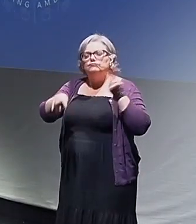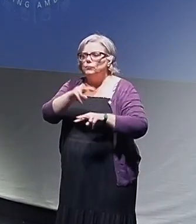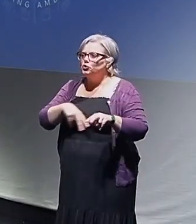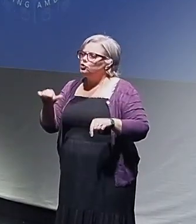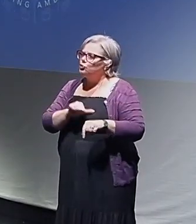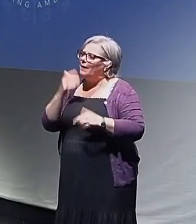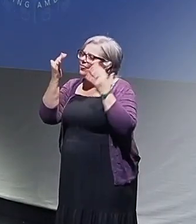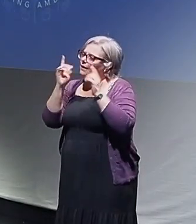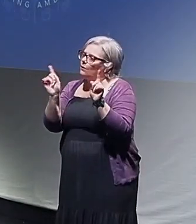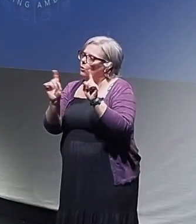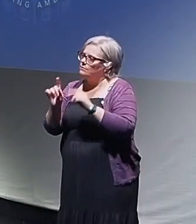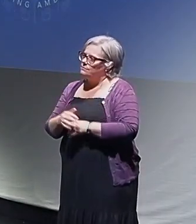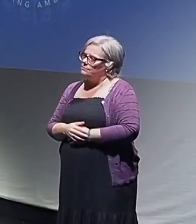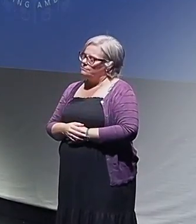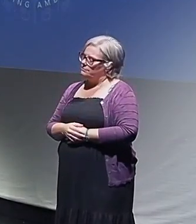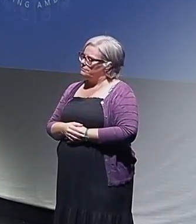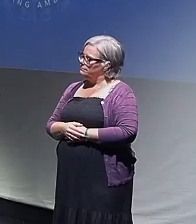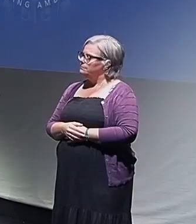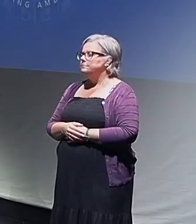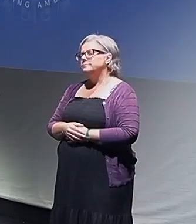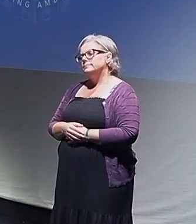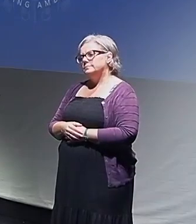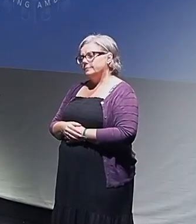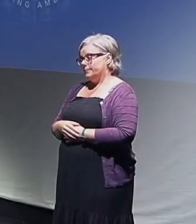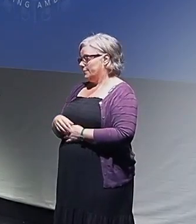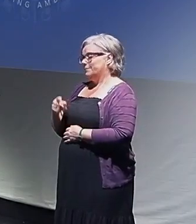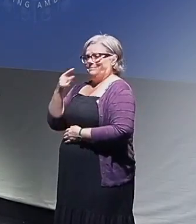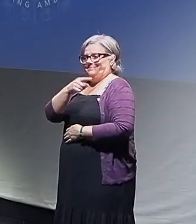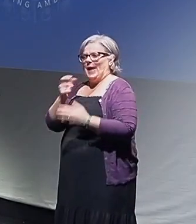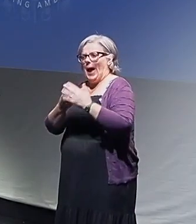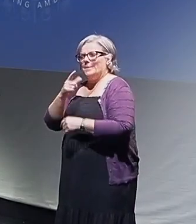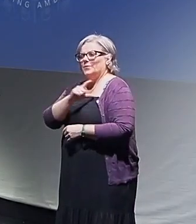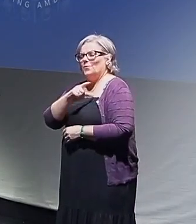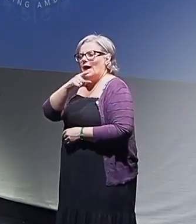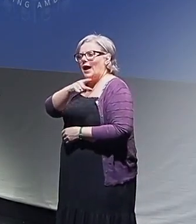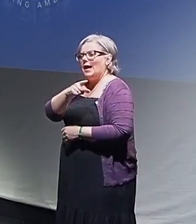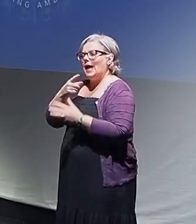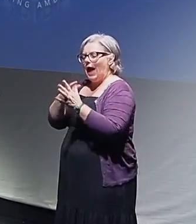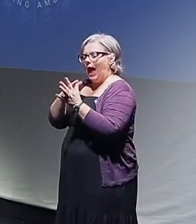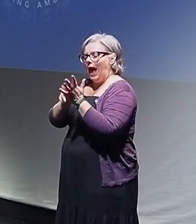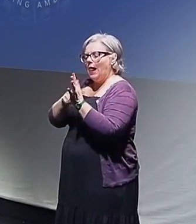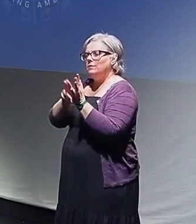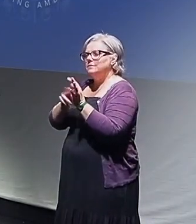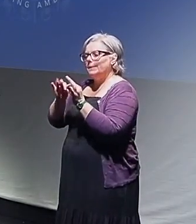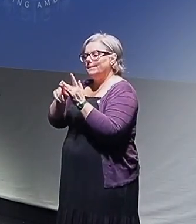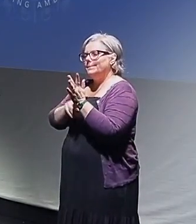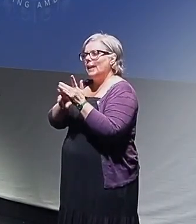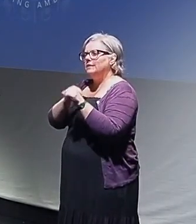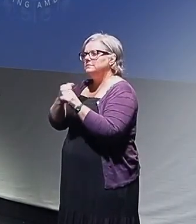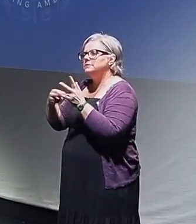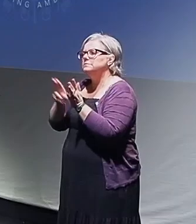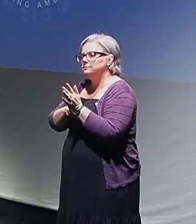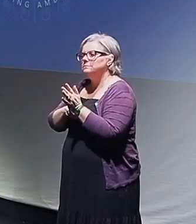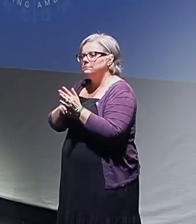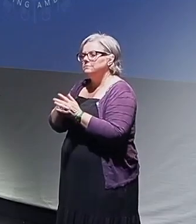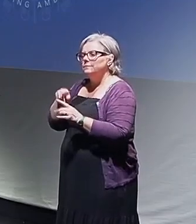in? Well, this come about because of Alan Billington, who's here today. We